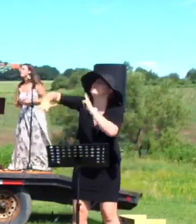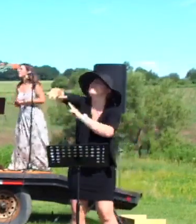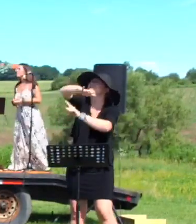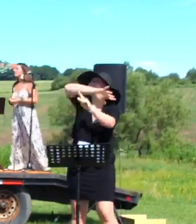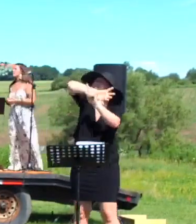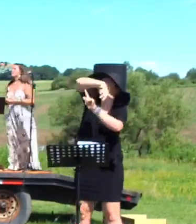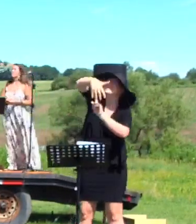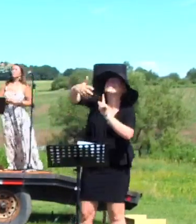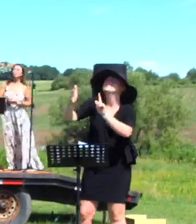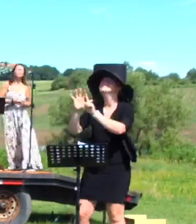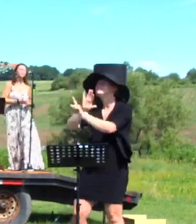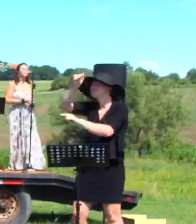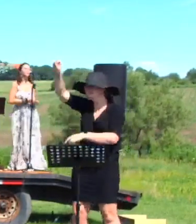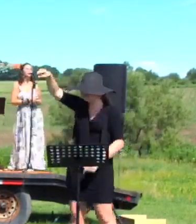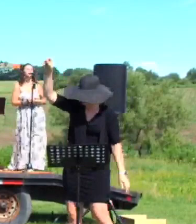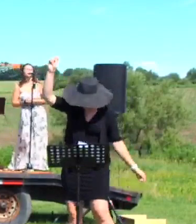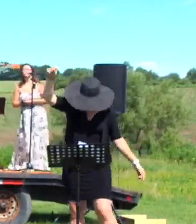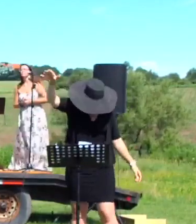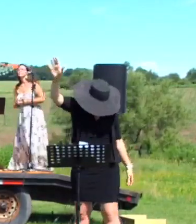Lord. Your